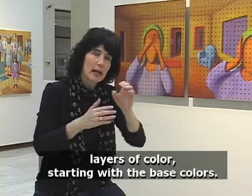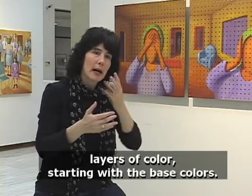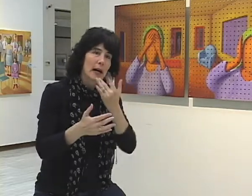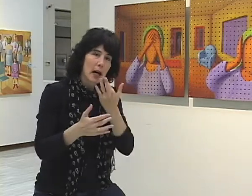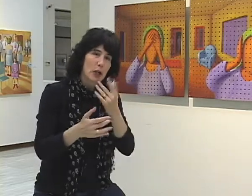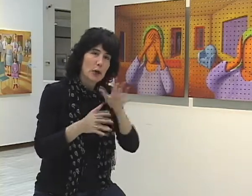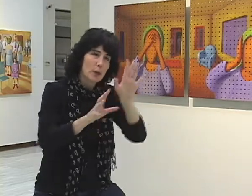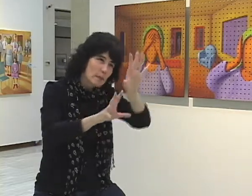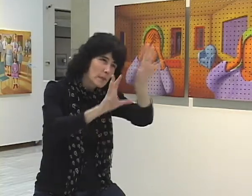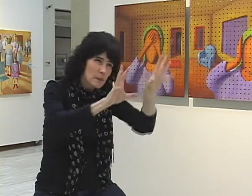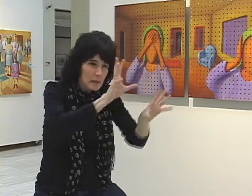colors.